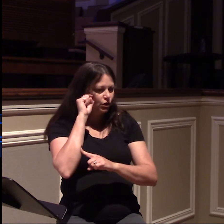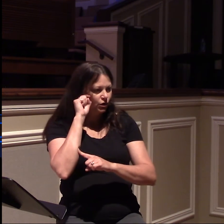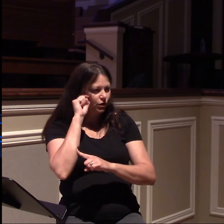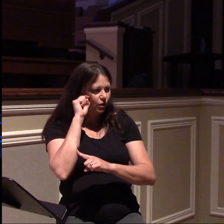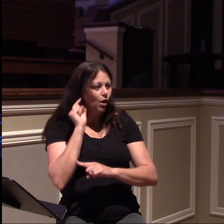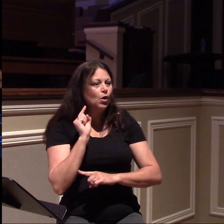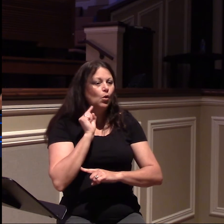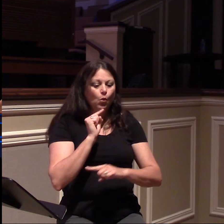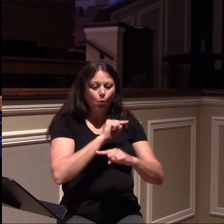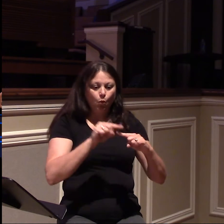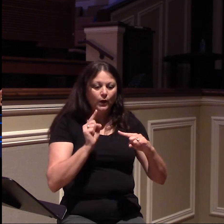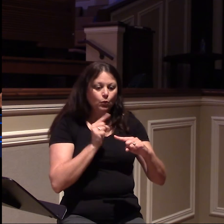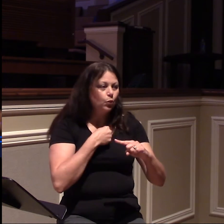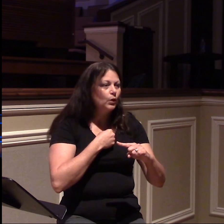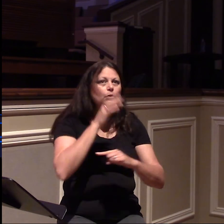made male and female.